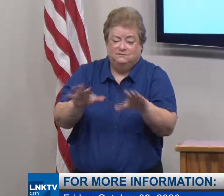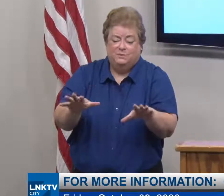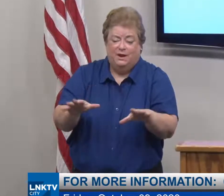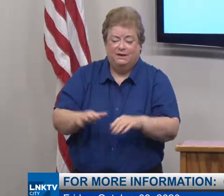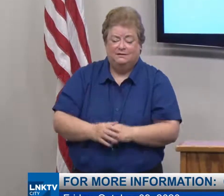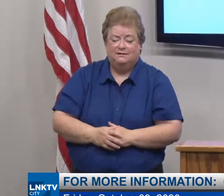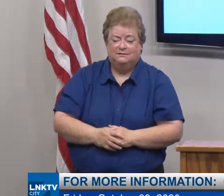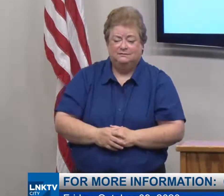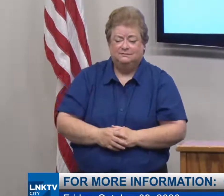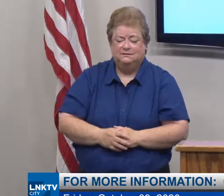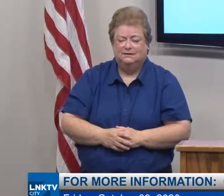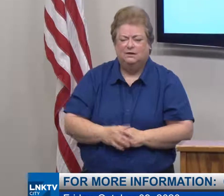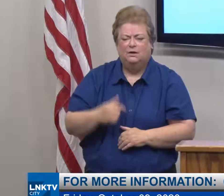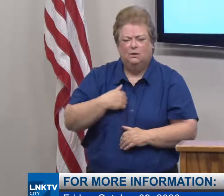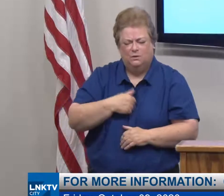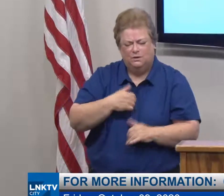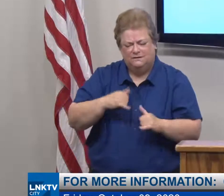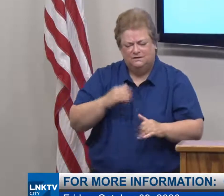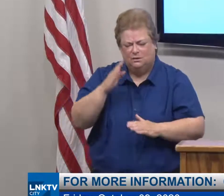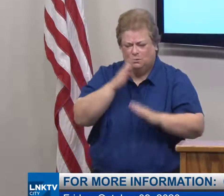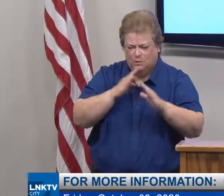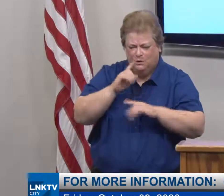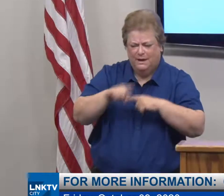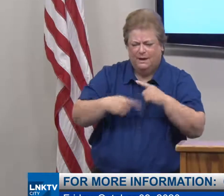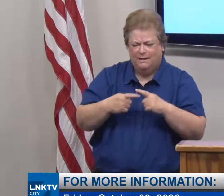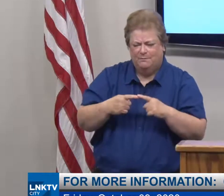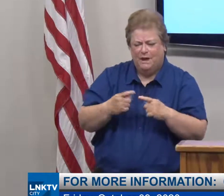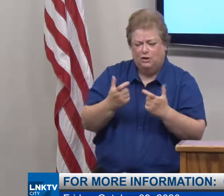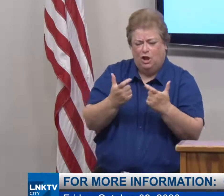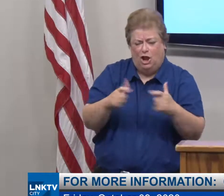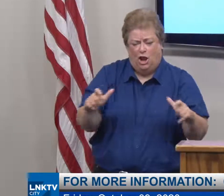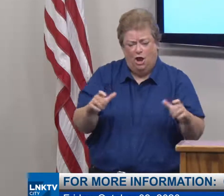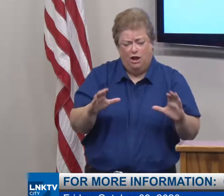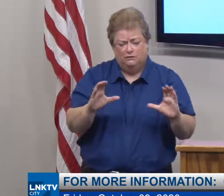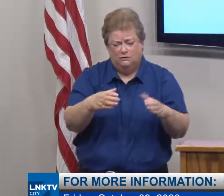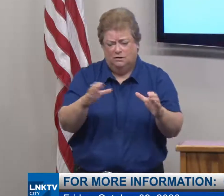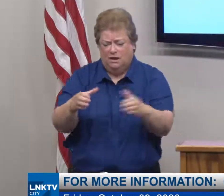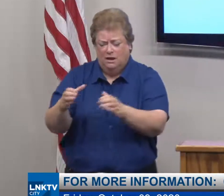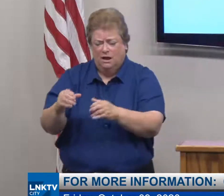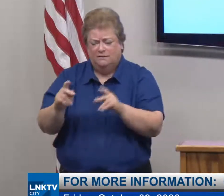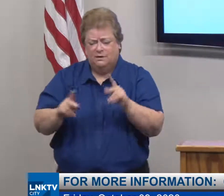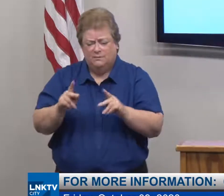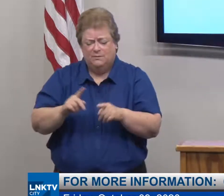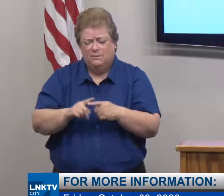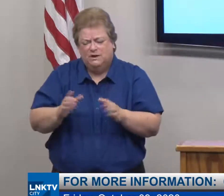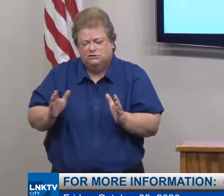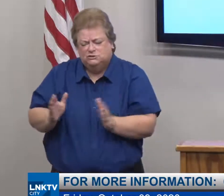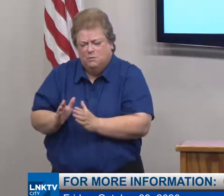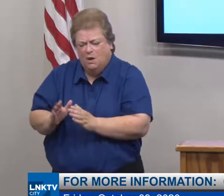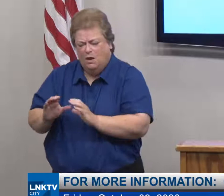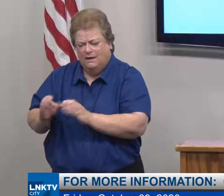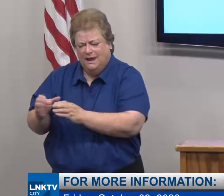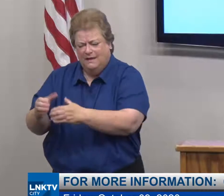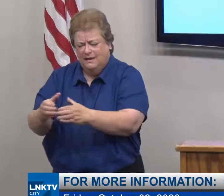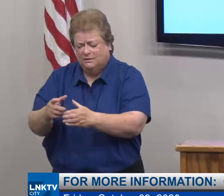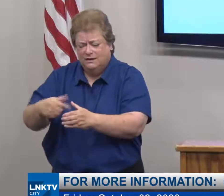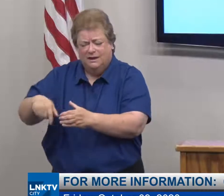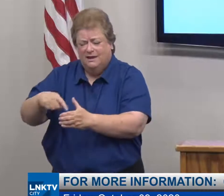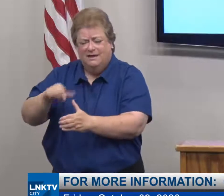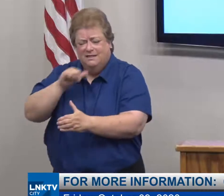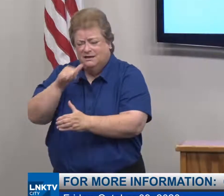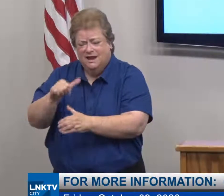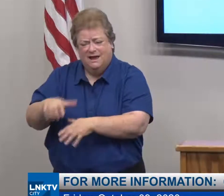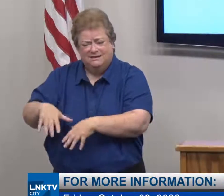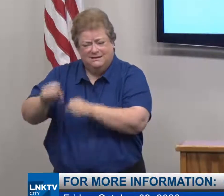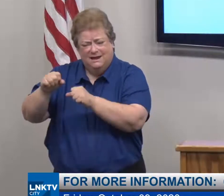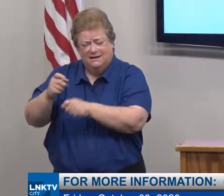course, we remain concerned about large gatherings, but these smaller gatherings and people who are not taking the necessary precautions